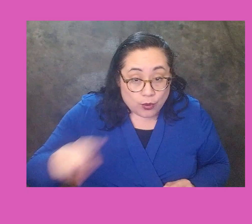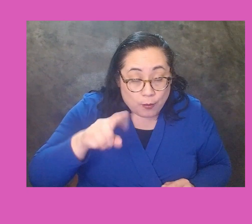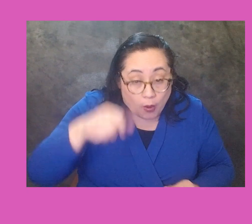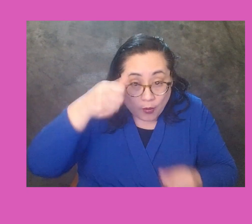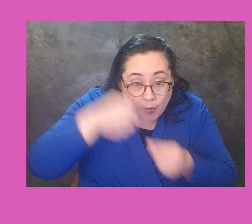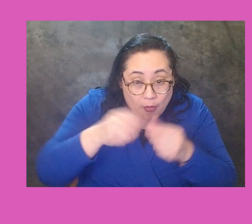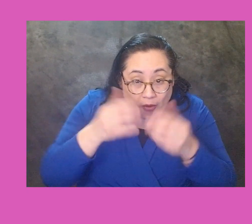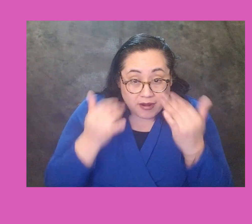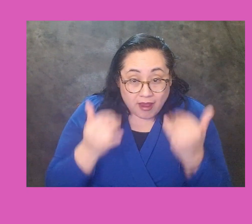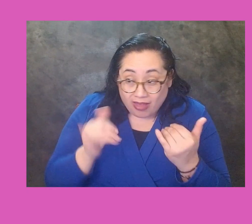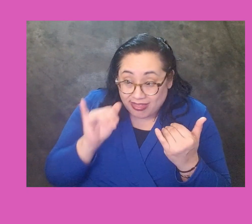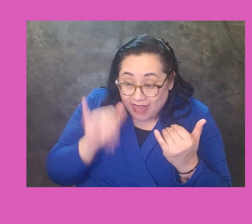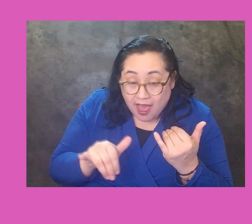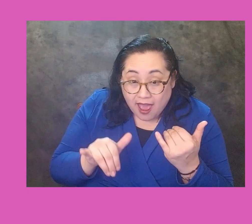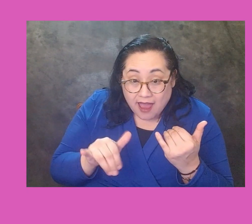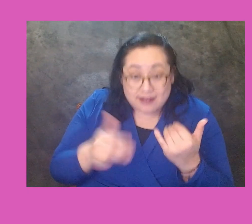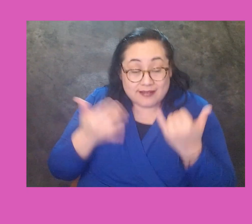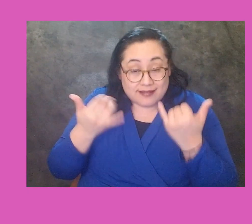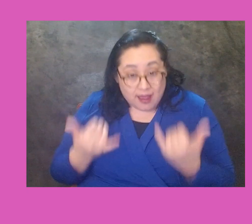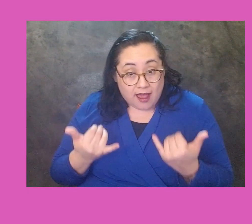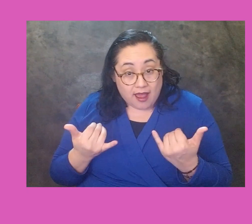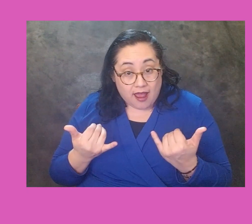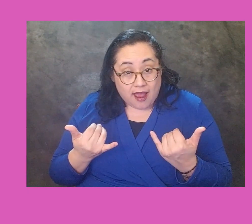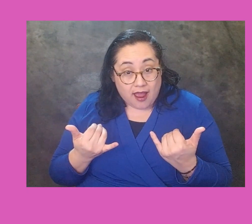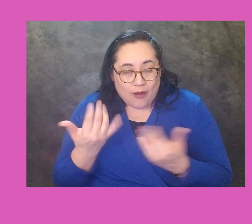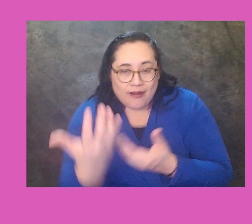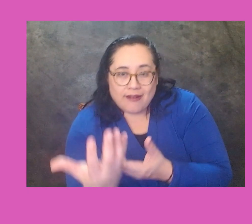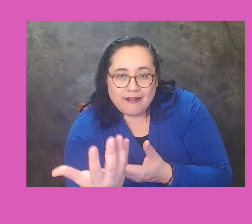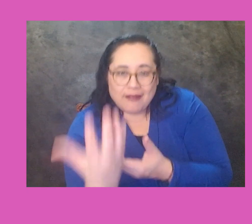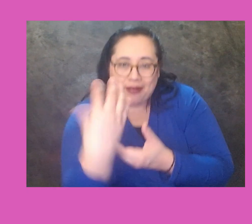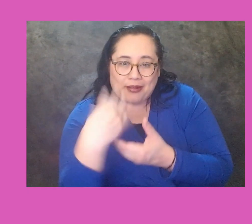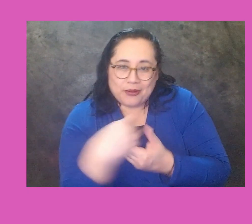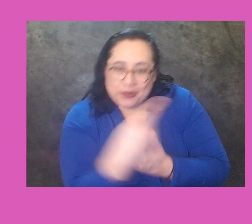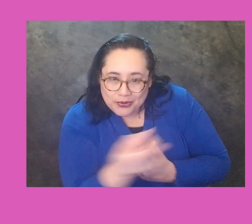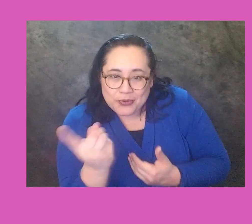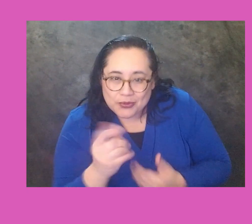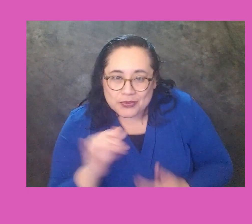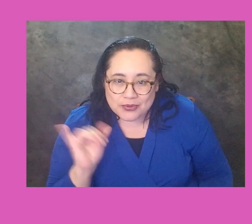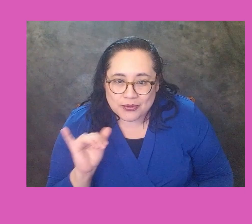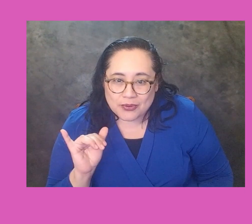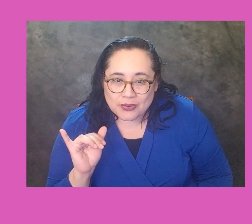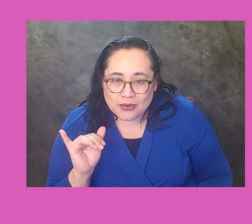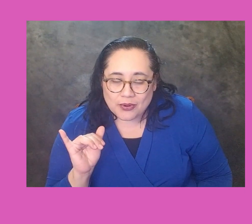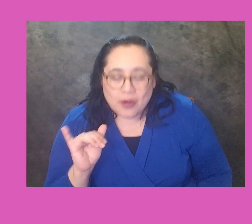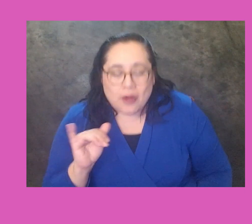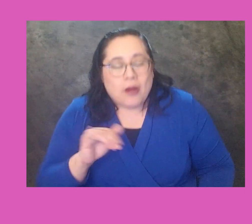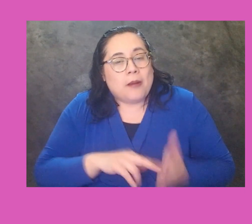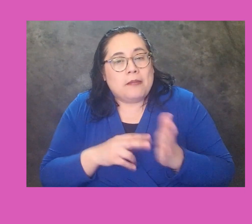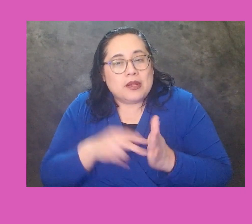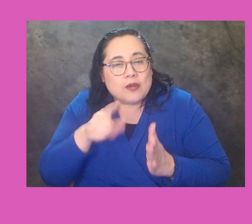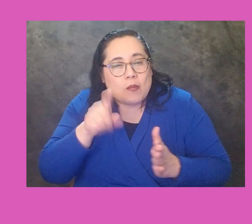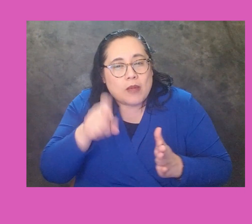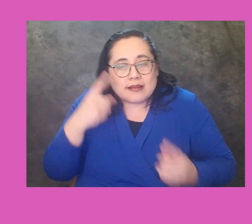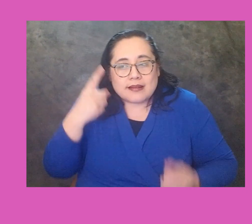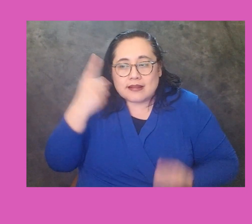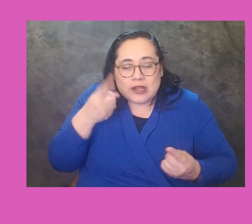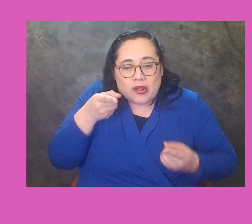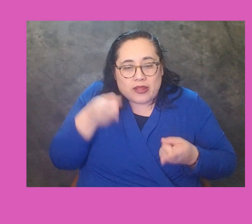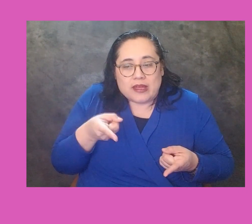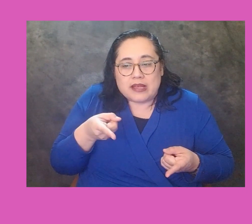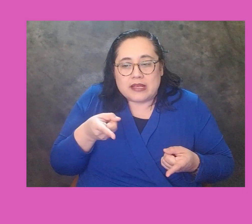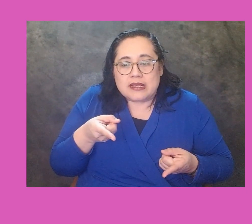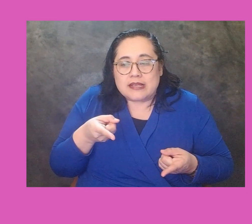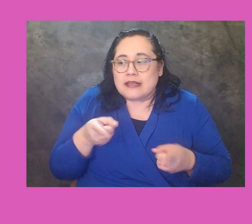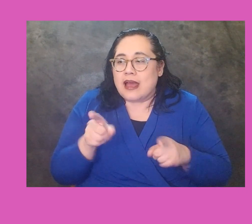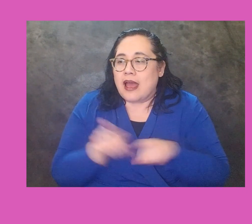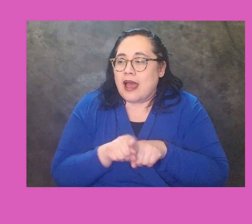so you have to remember that now this includes you. And so it means that you have